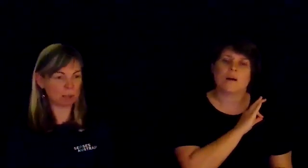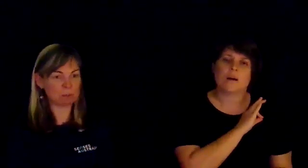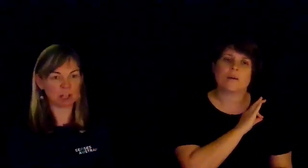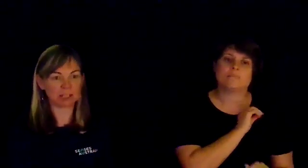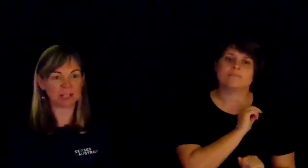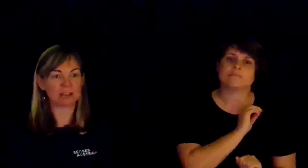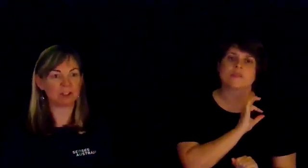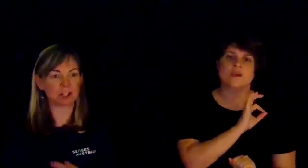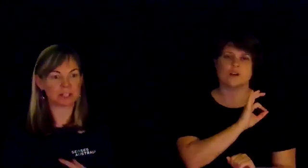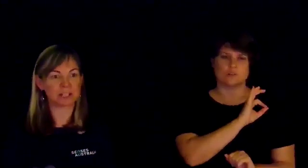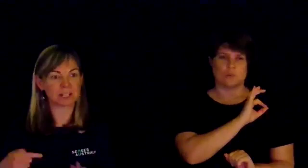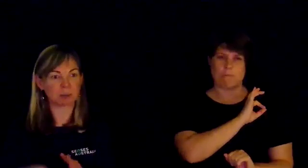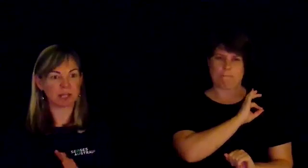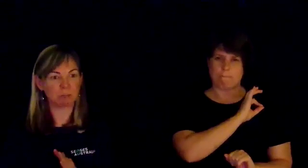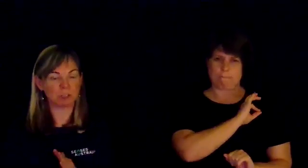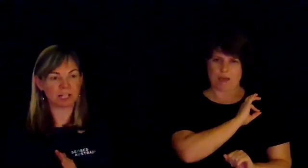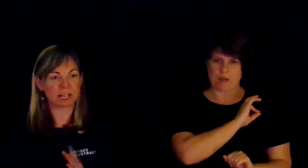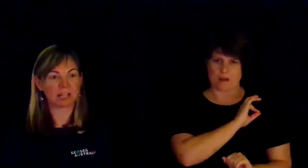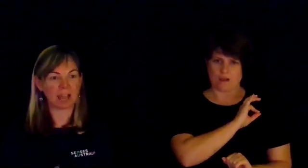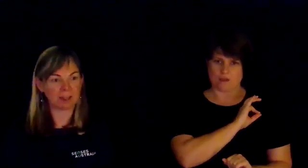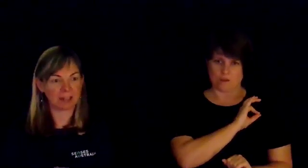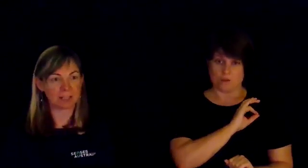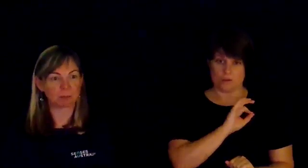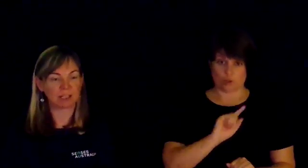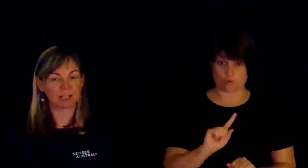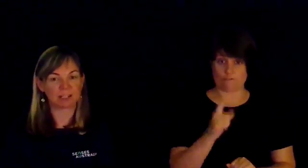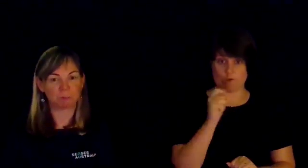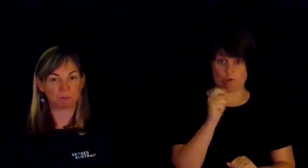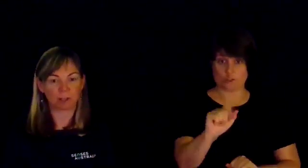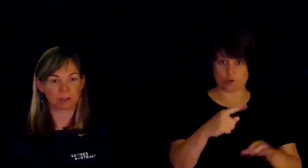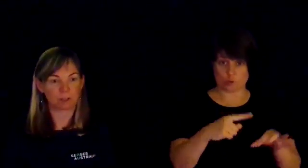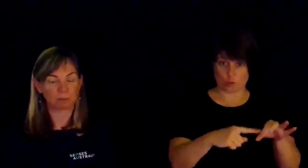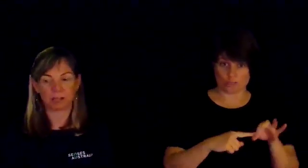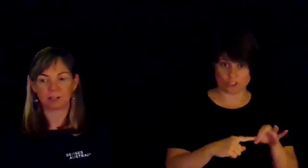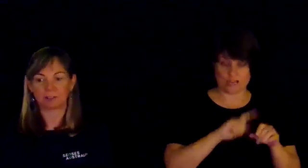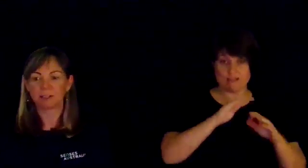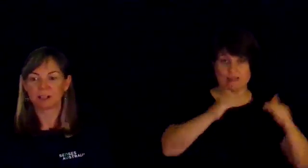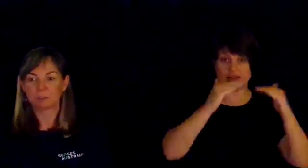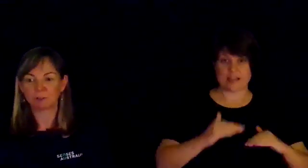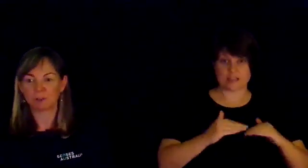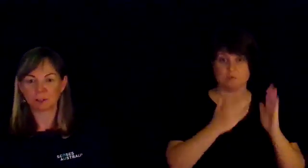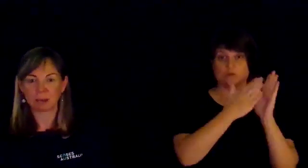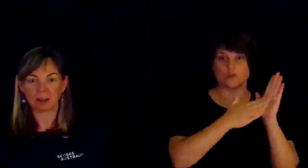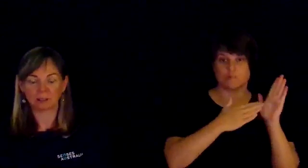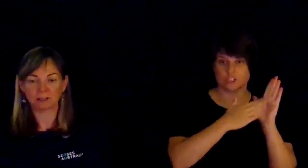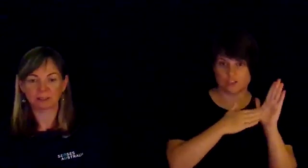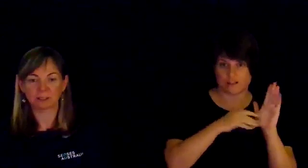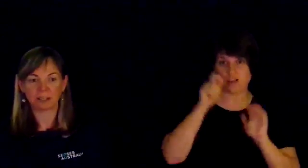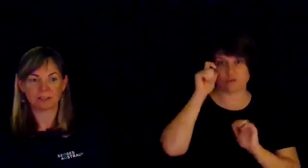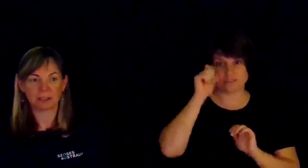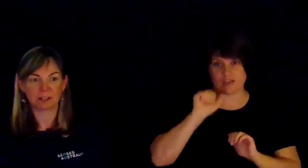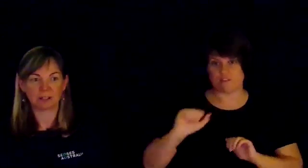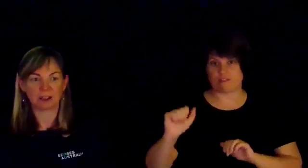and then we'll get Michelle and David just to explain in more detail how they explained their deafblindness to the planner. But first